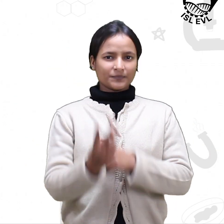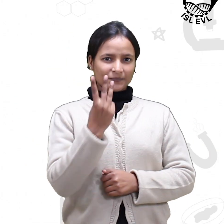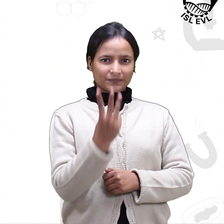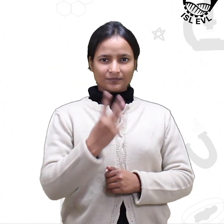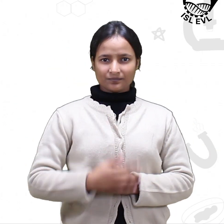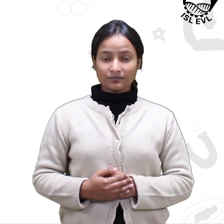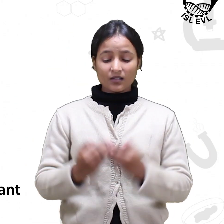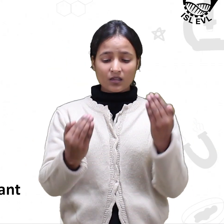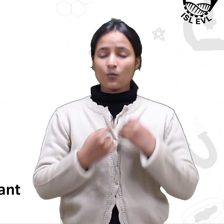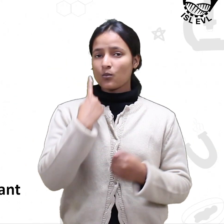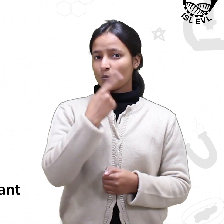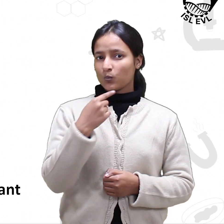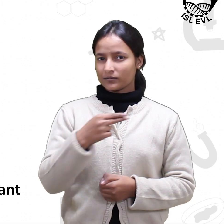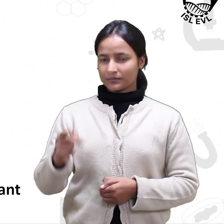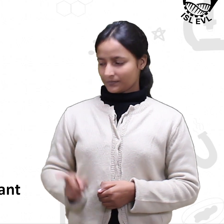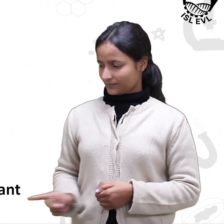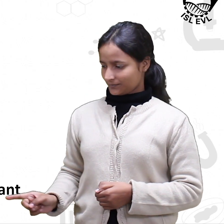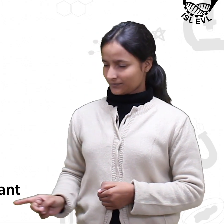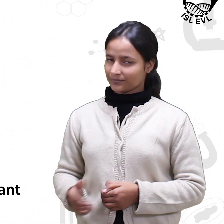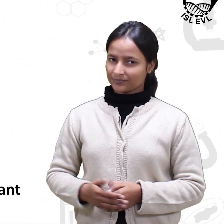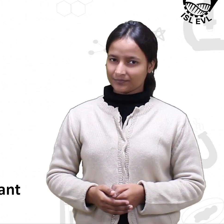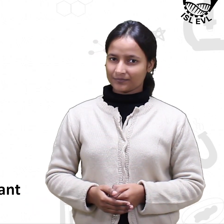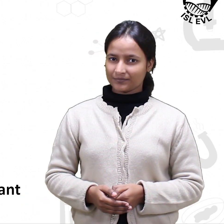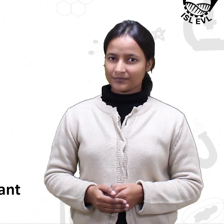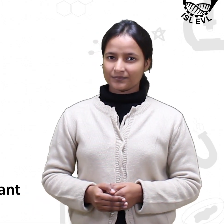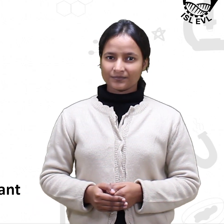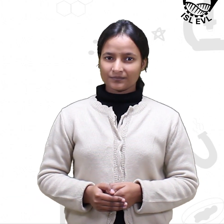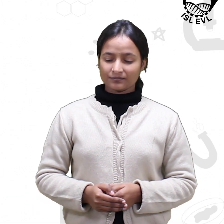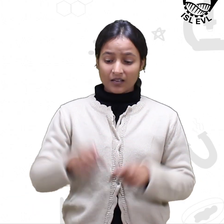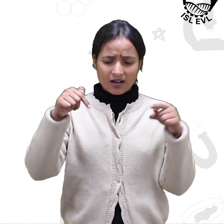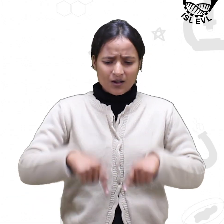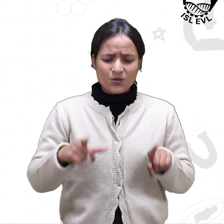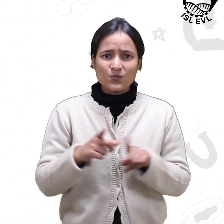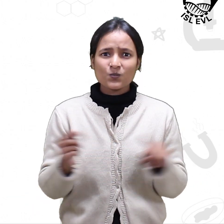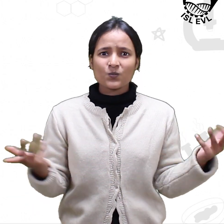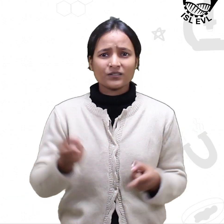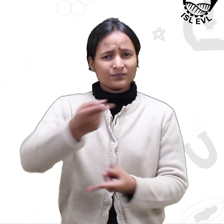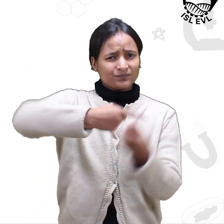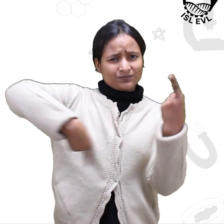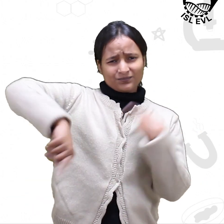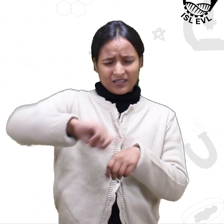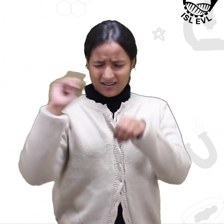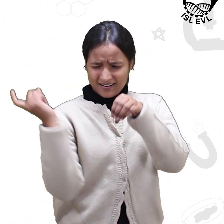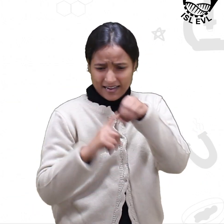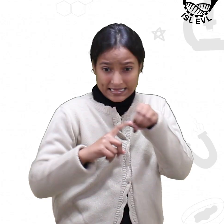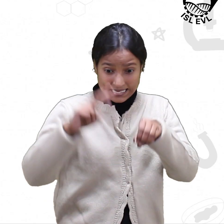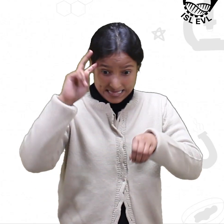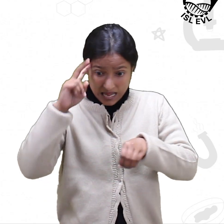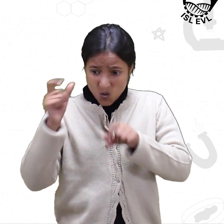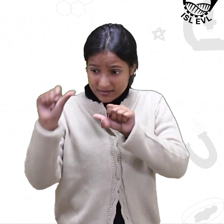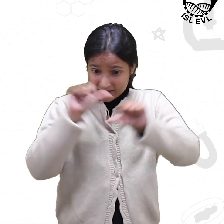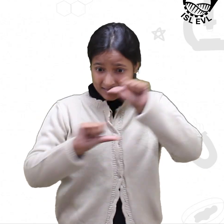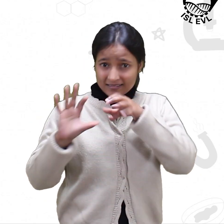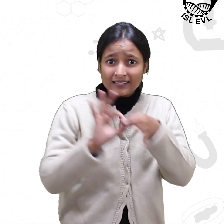3, supported by India Bioscience Extension Grant. At India Asks Why, we love to chase our curious